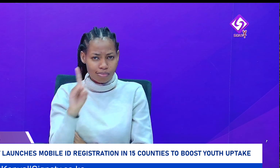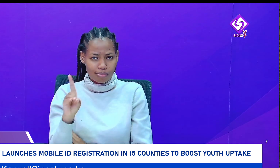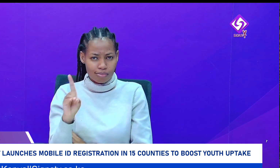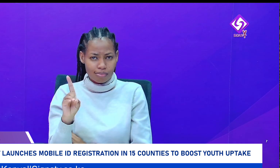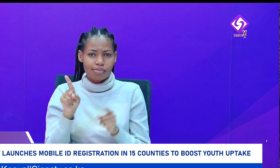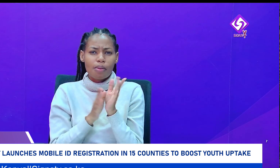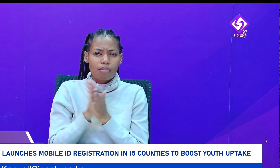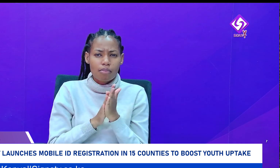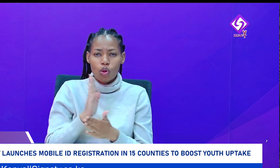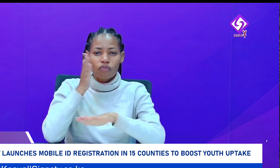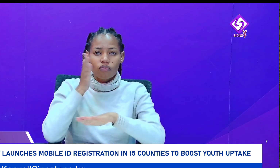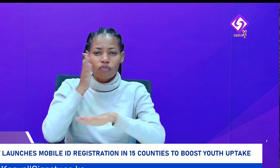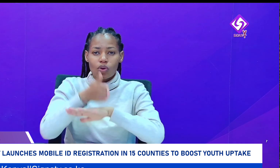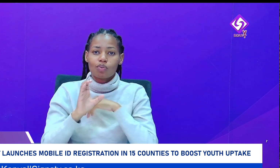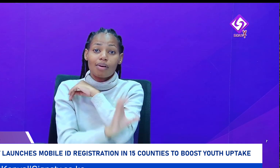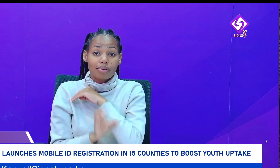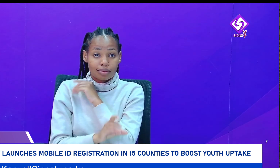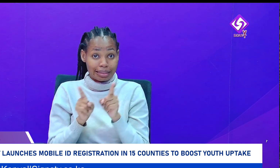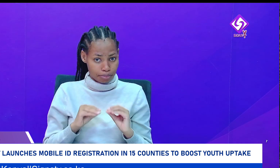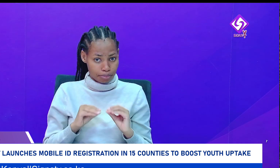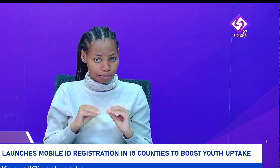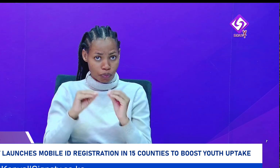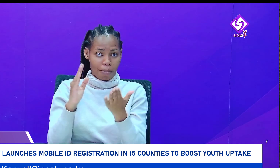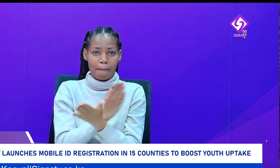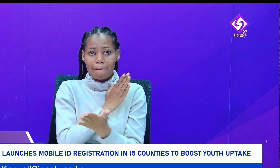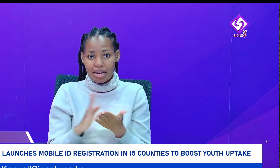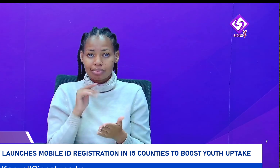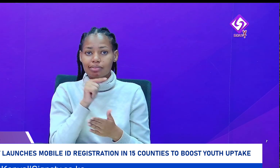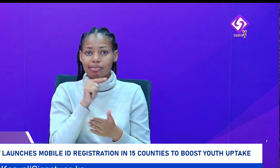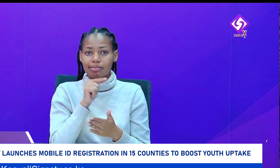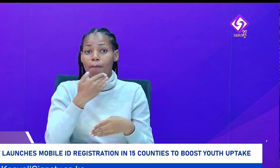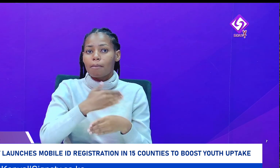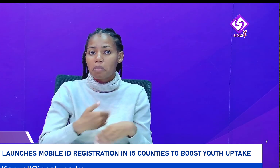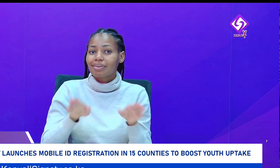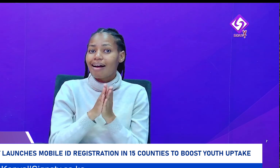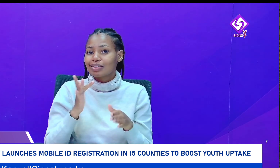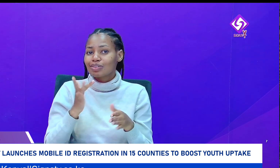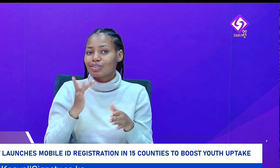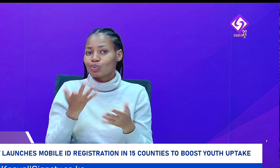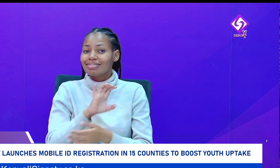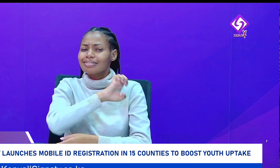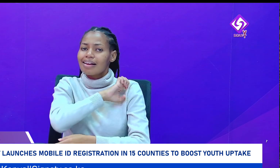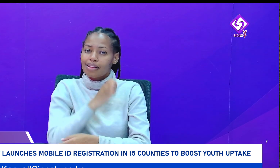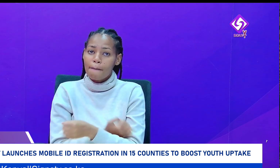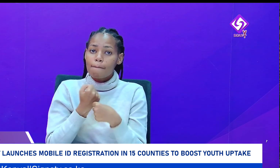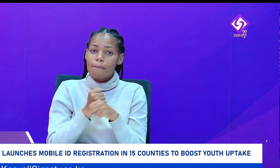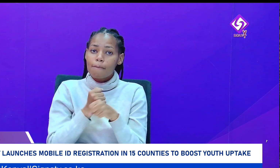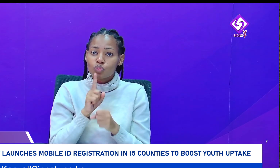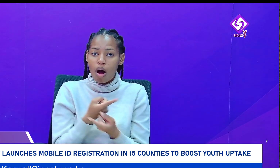possession across the country. Now, this move is part of a broader effort that is aimed at ensuring that